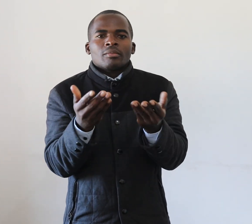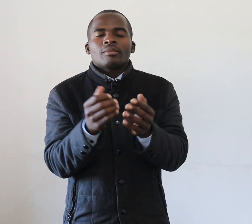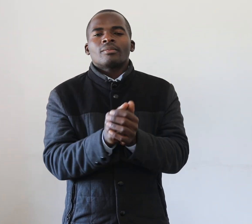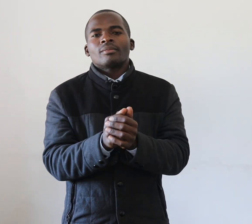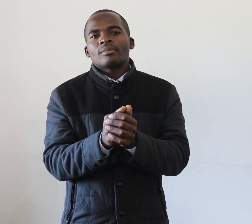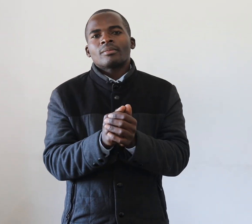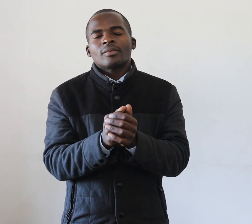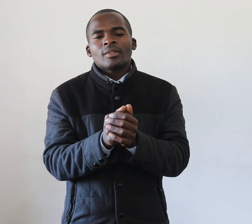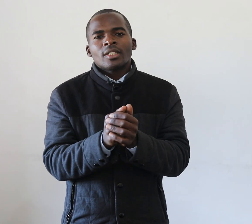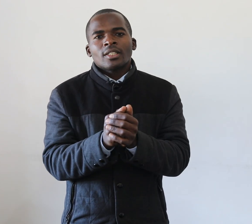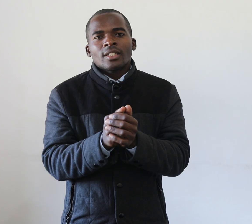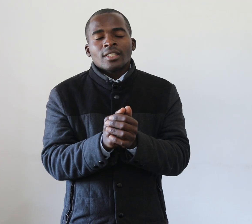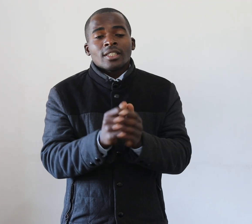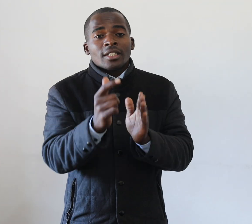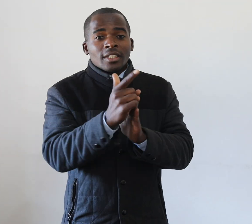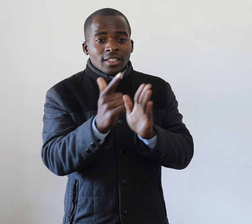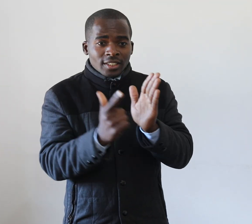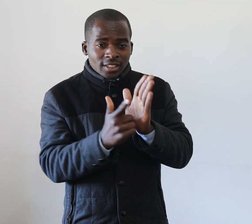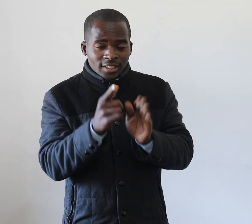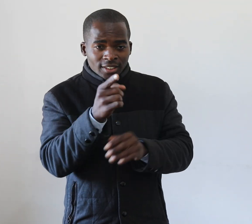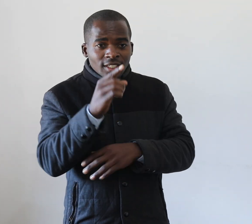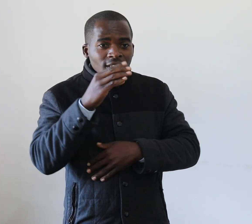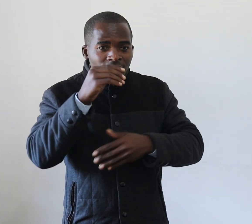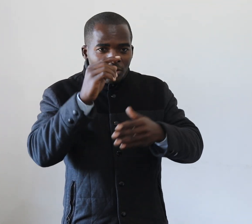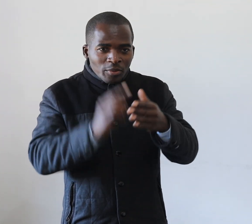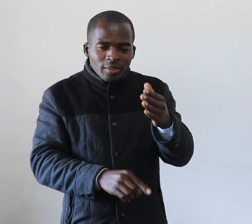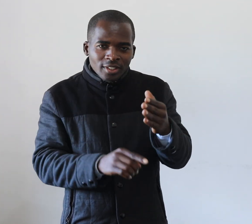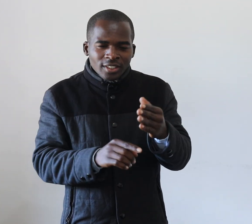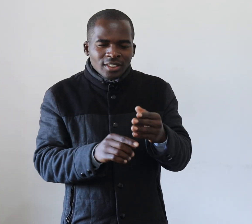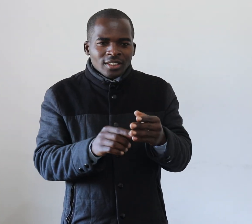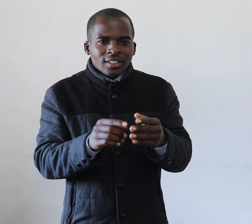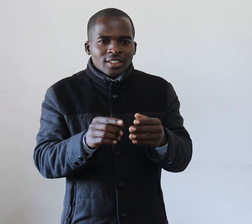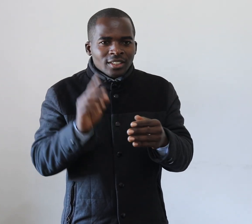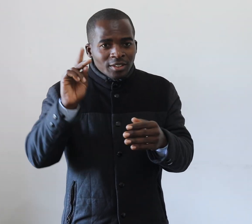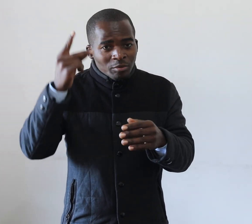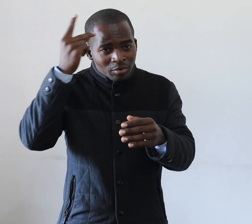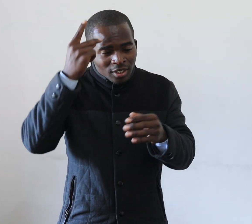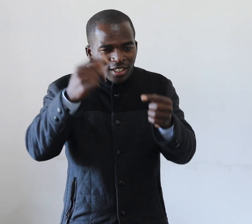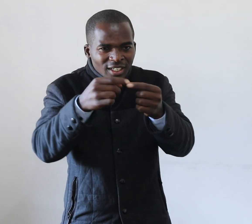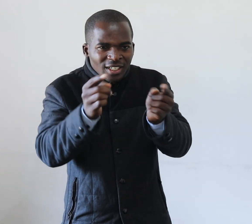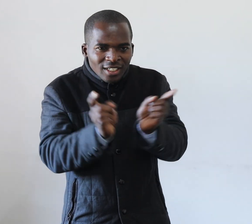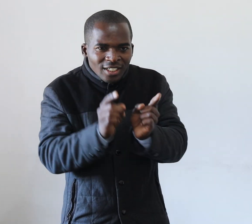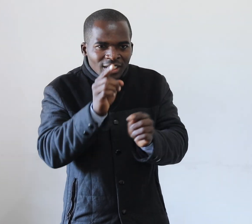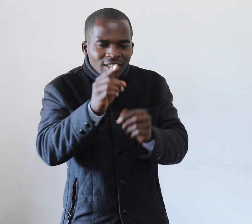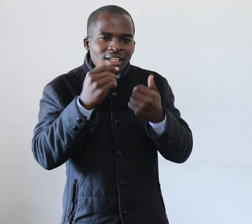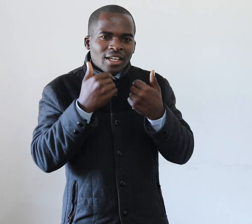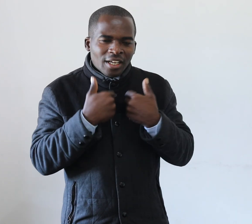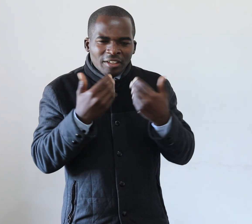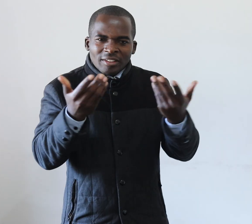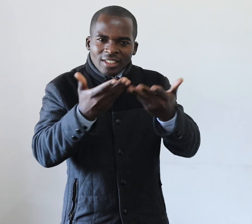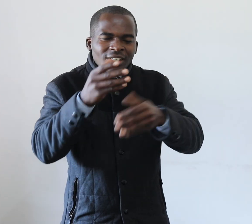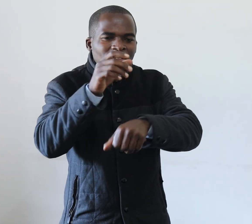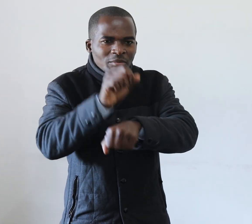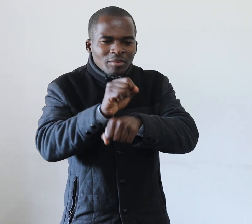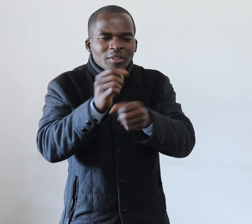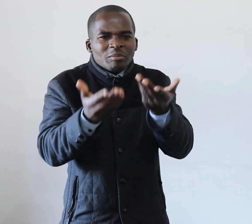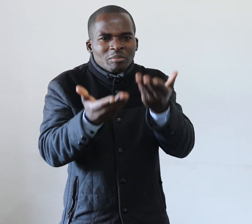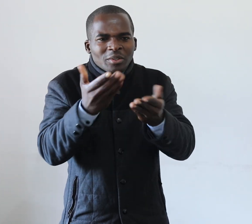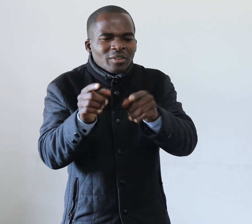The provision also states that if a political party is dissolved, any councillor holding a